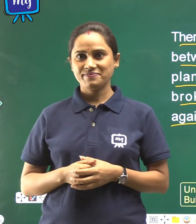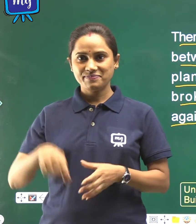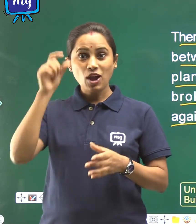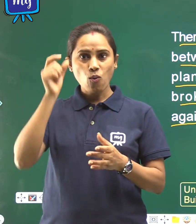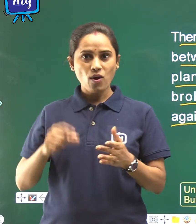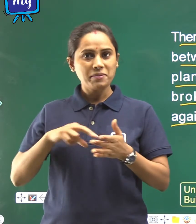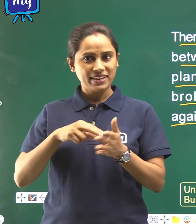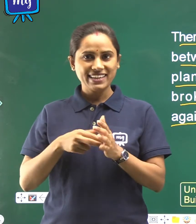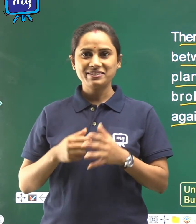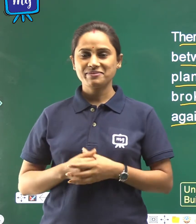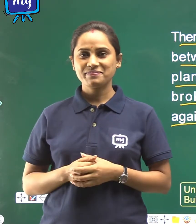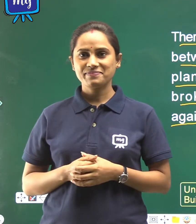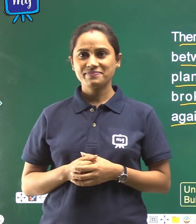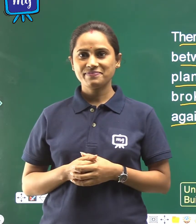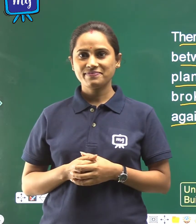Word meaning.